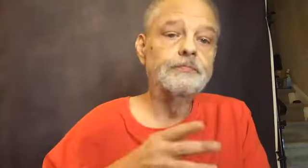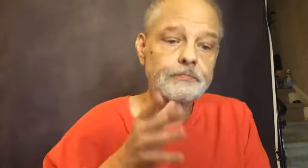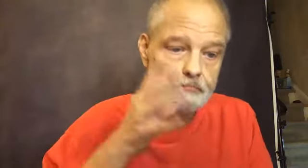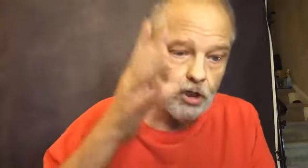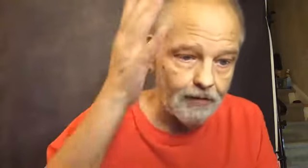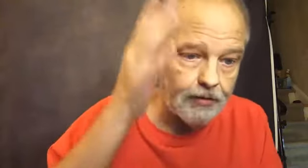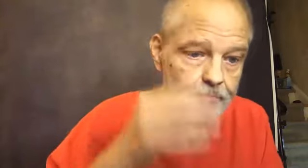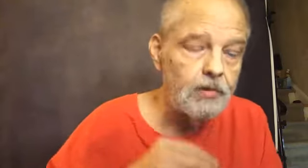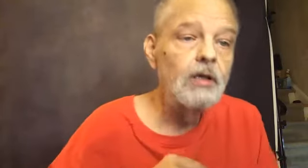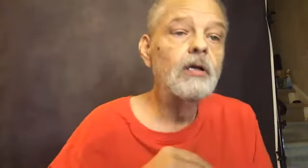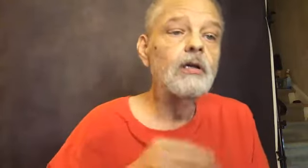mother, father.